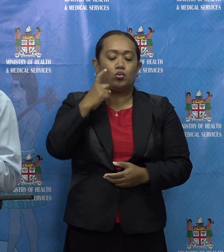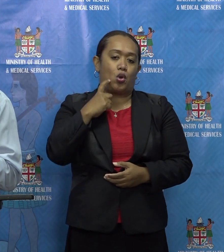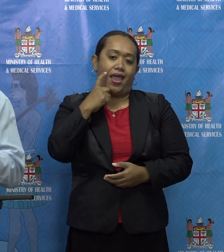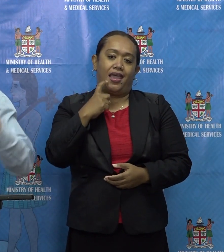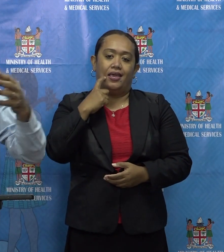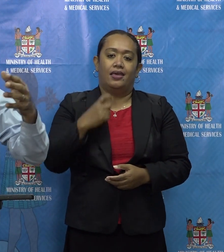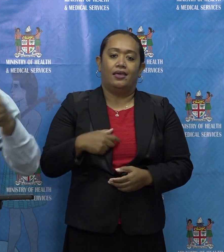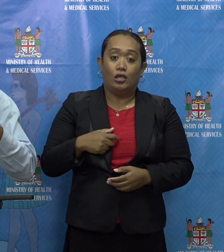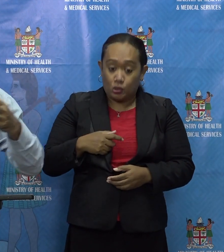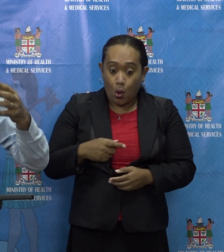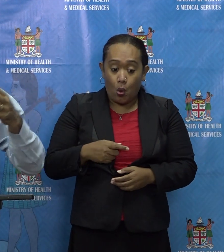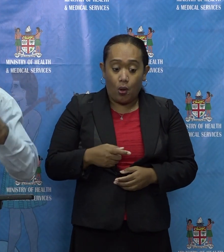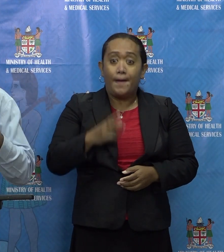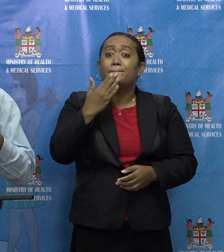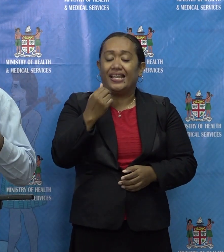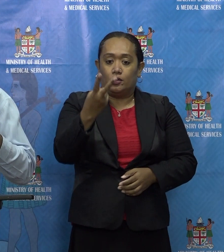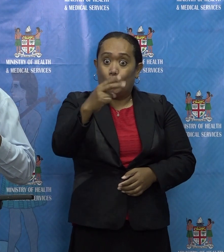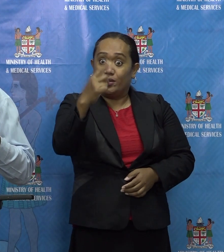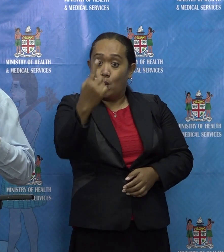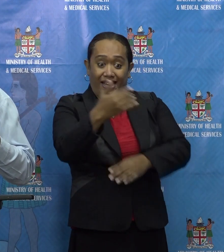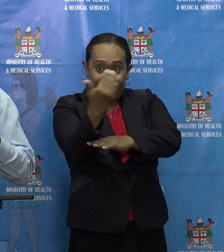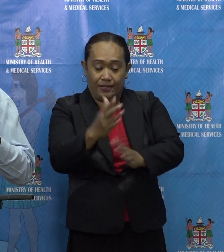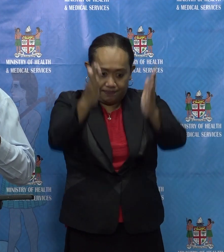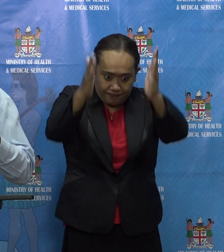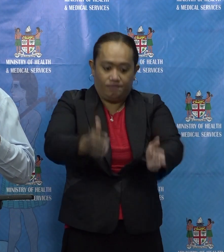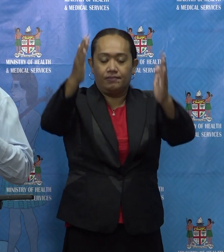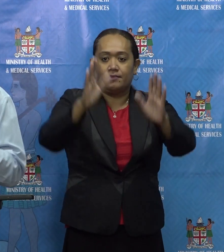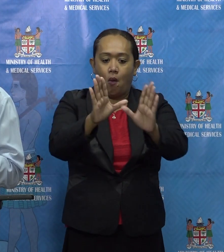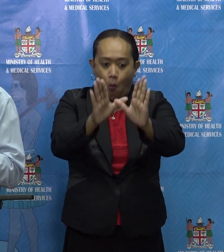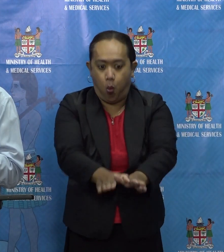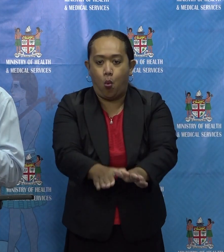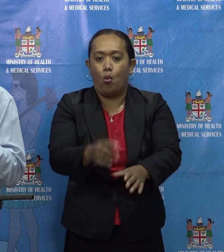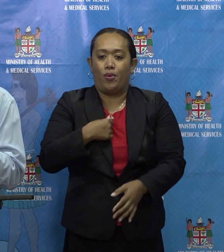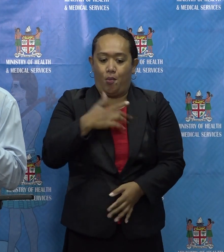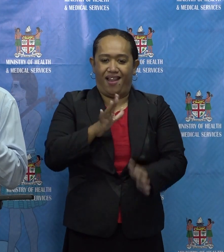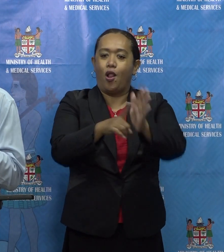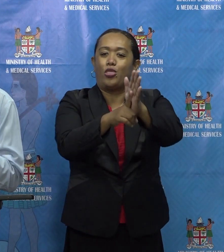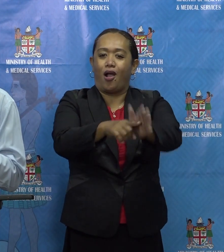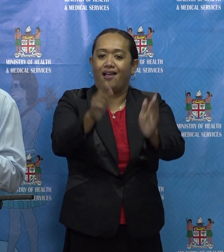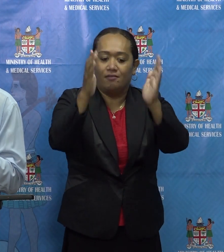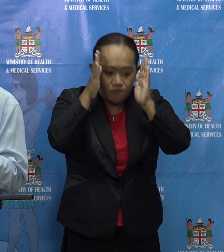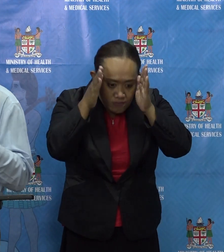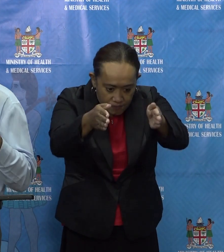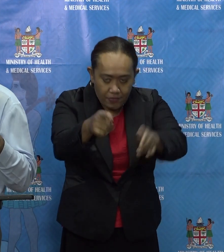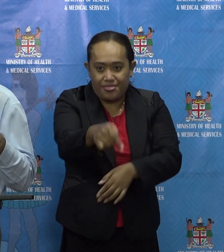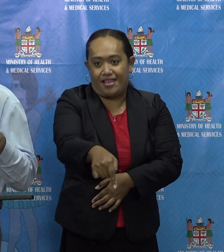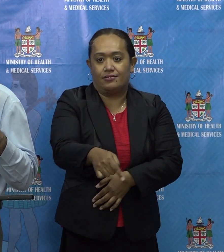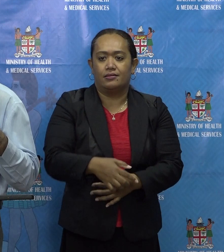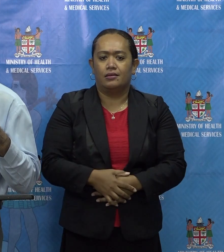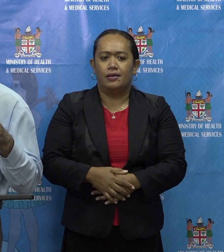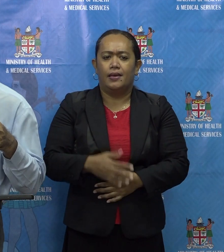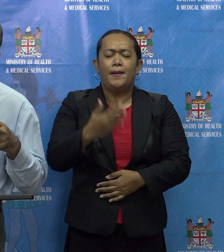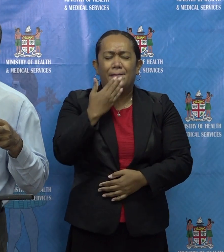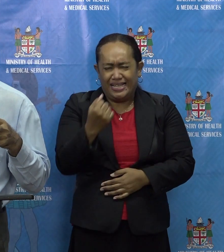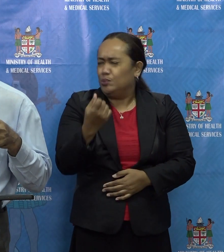is to make sure that we can hit 21 days, and it's only 21 days. So the best we can do, the most important thing is if we don't get too many more